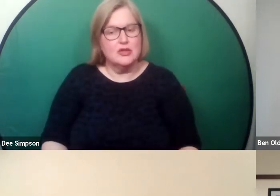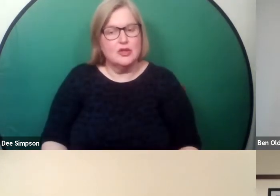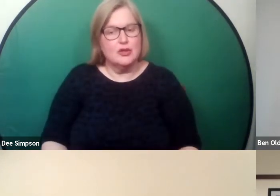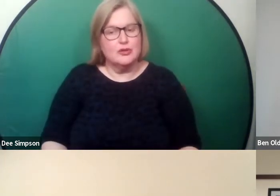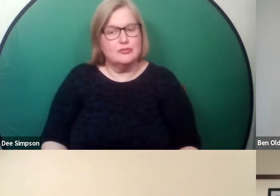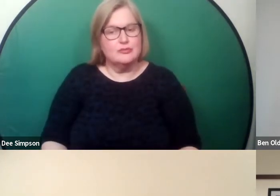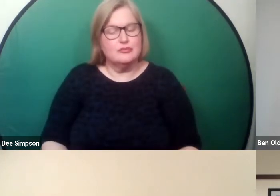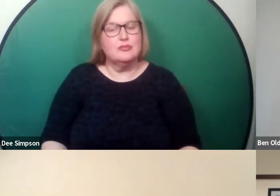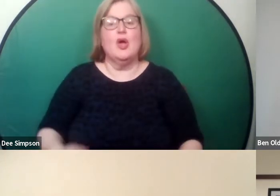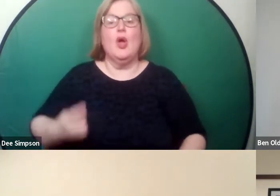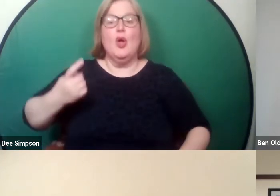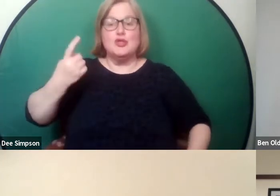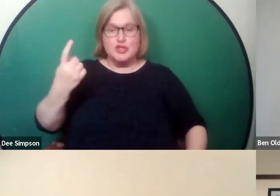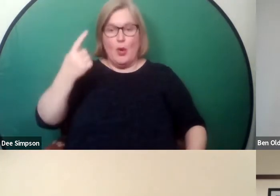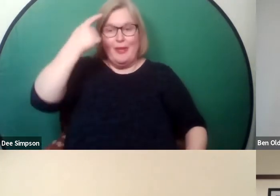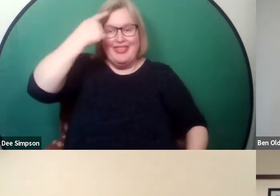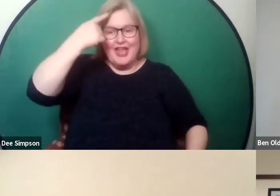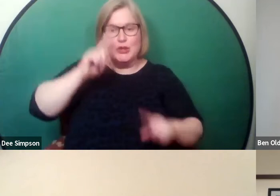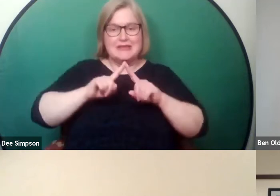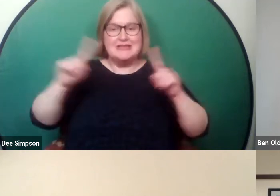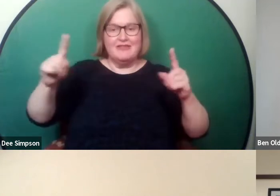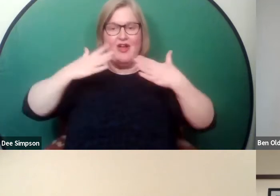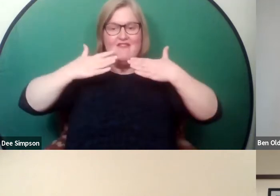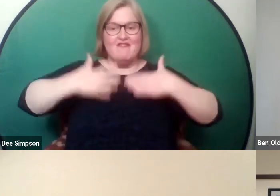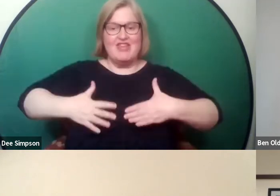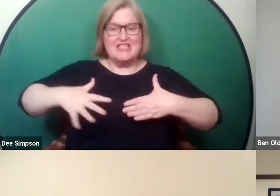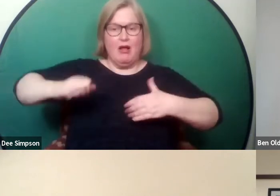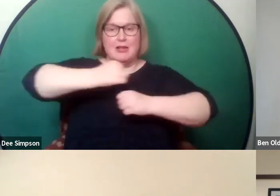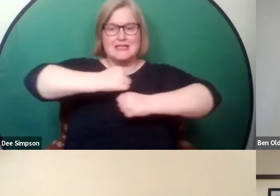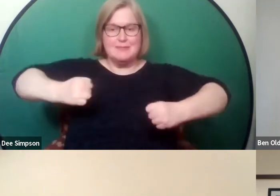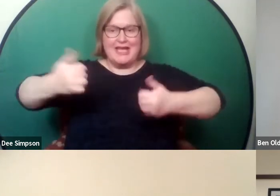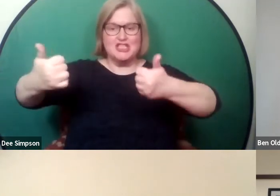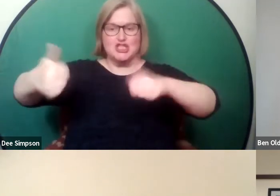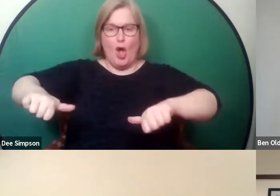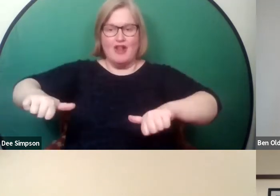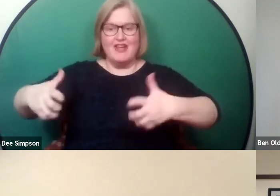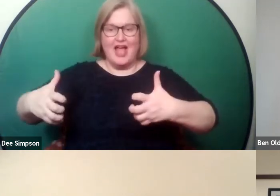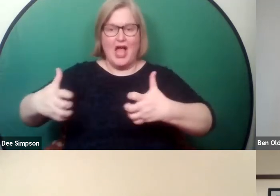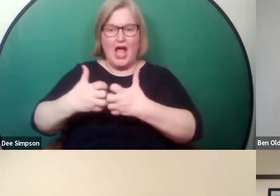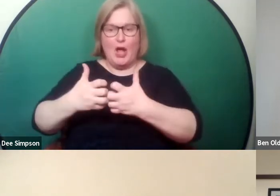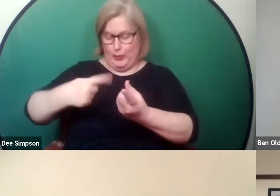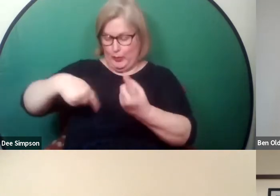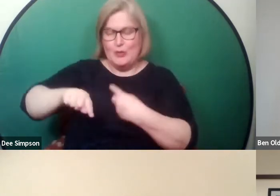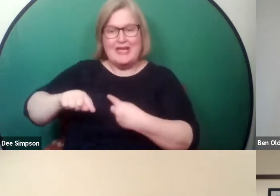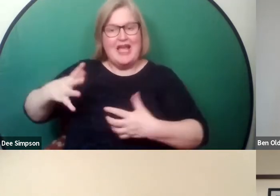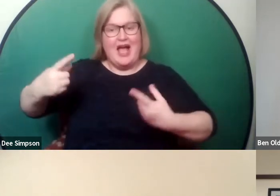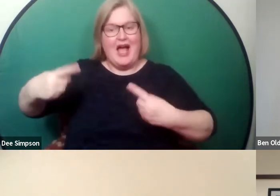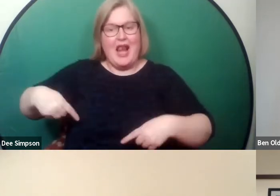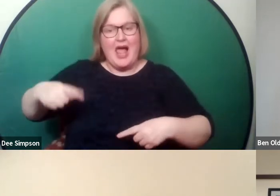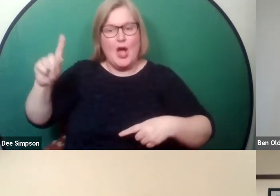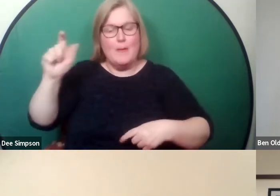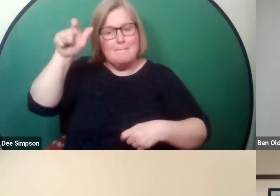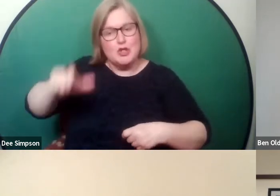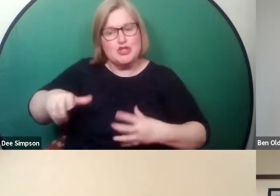sort of two different physical solutions. So if we are allowing persons